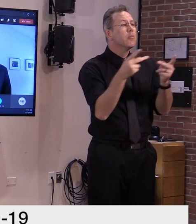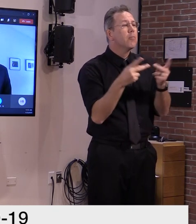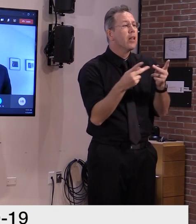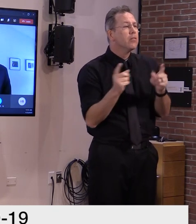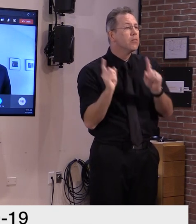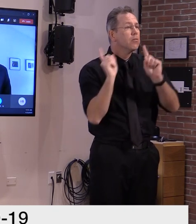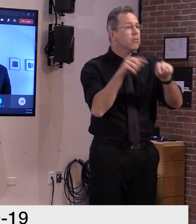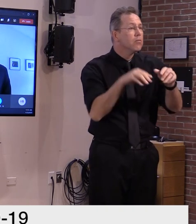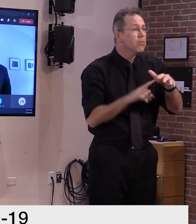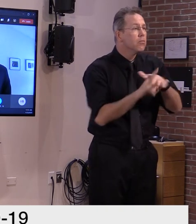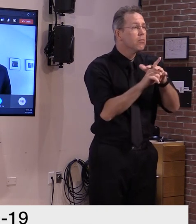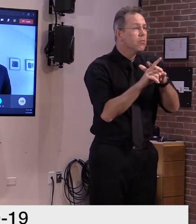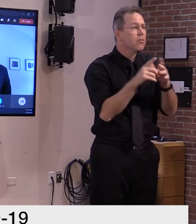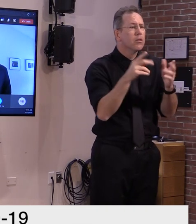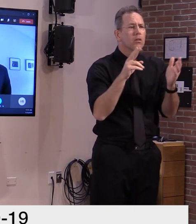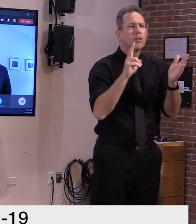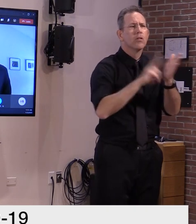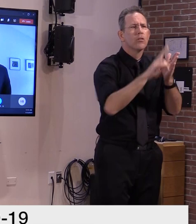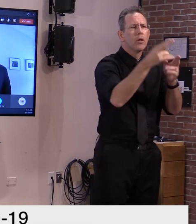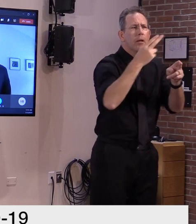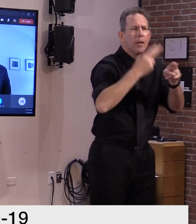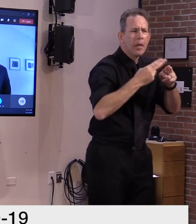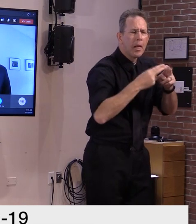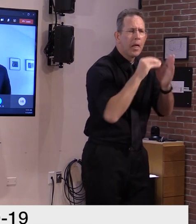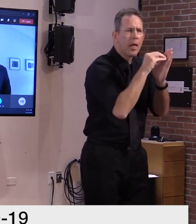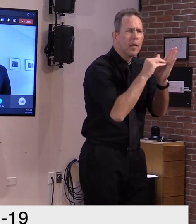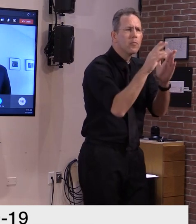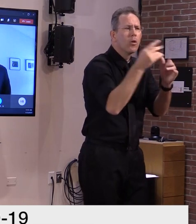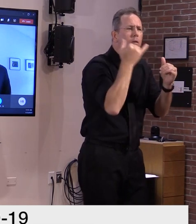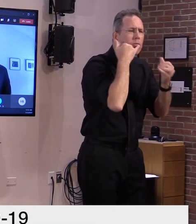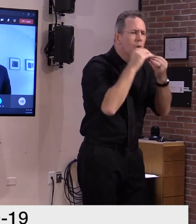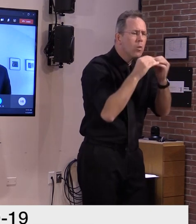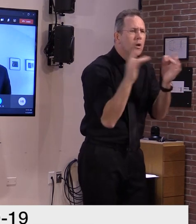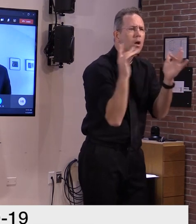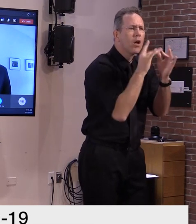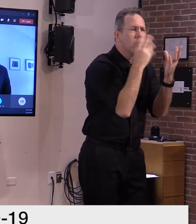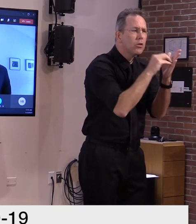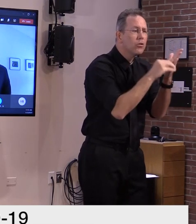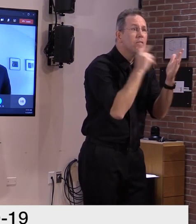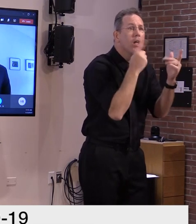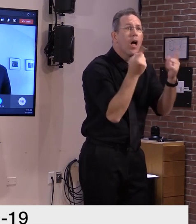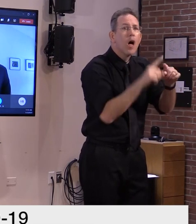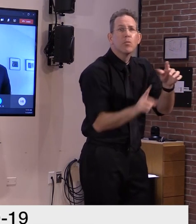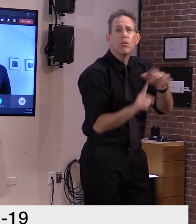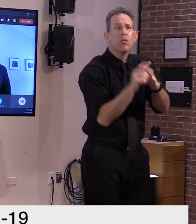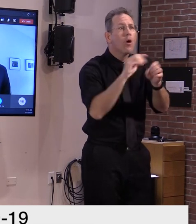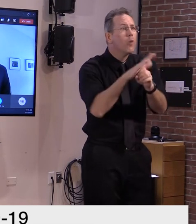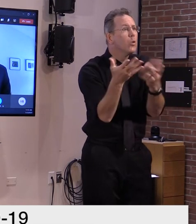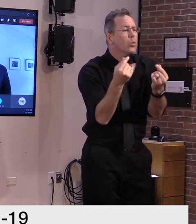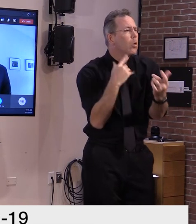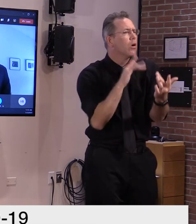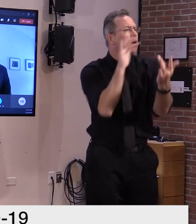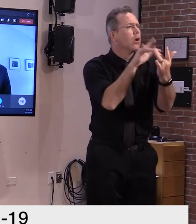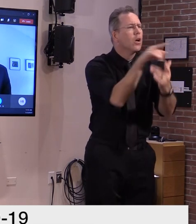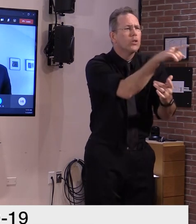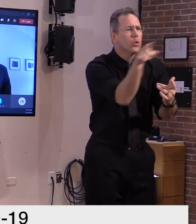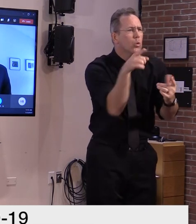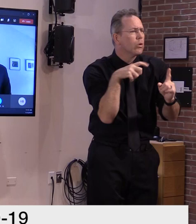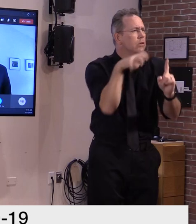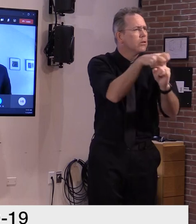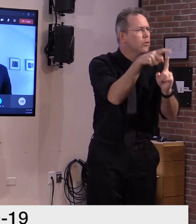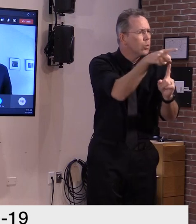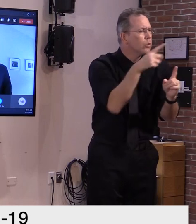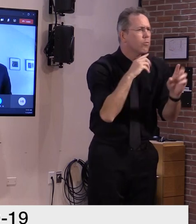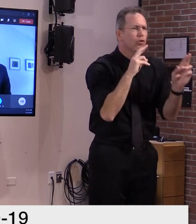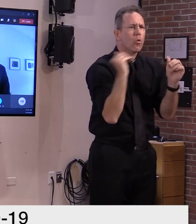information for every guest that's on the mountain every day, and be able to give that information to the Department of Health in